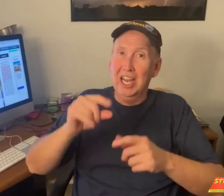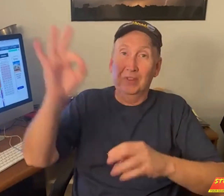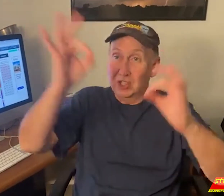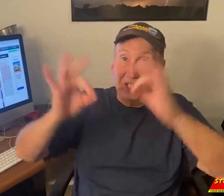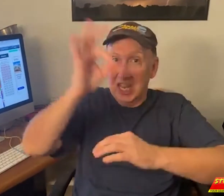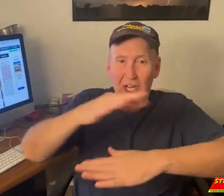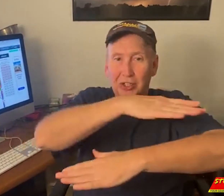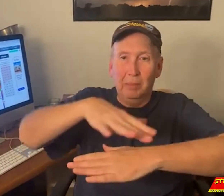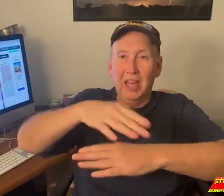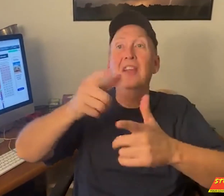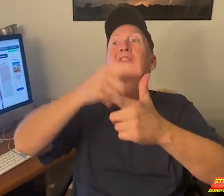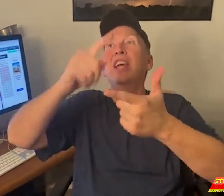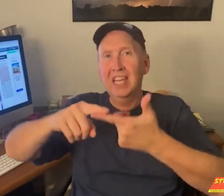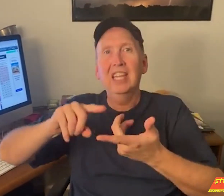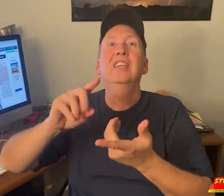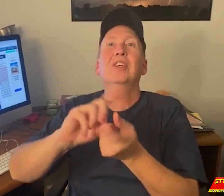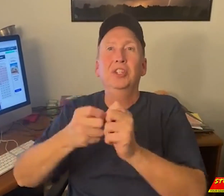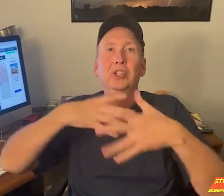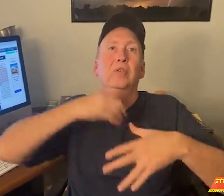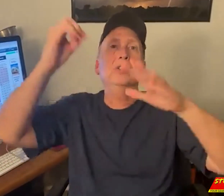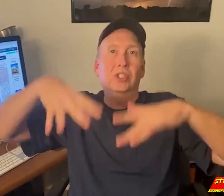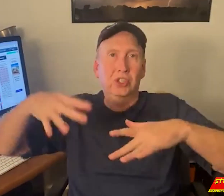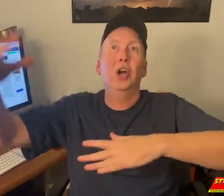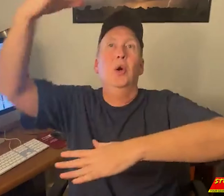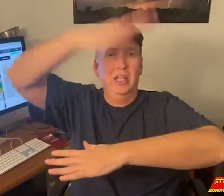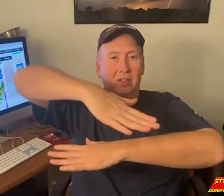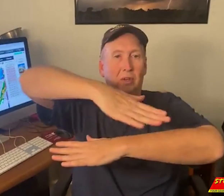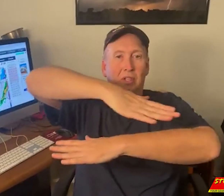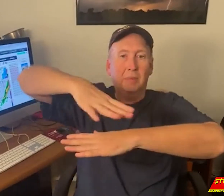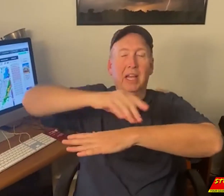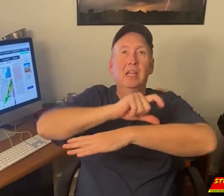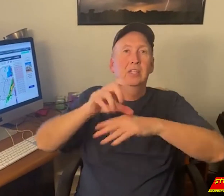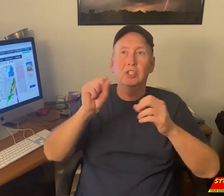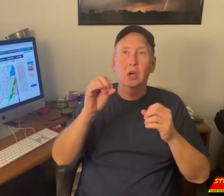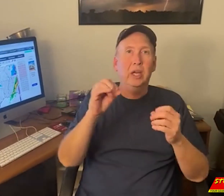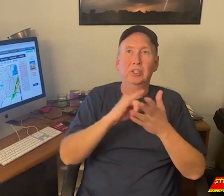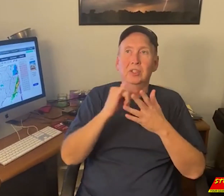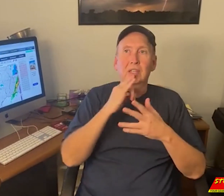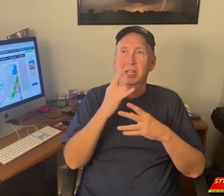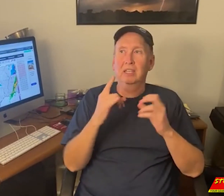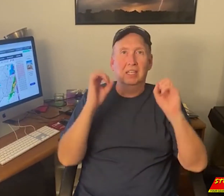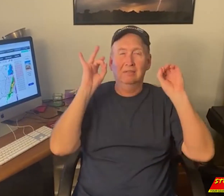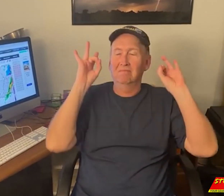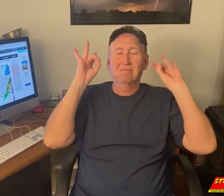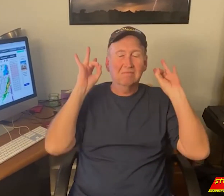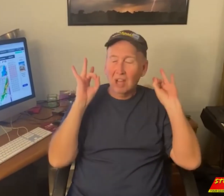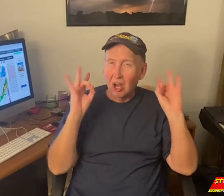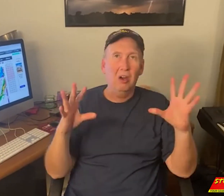have the sleet on top of that. Then it's going to change over to snow, and that's going on top of that. So it's just going to be